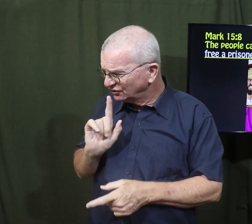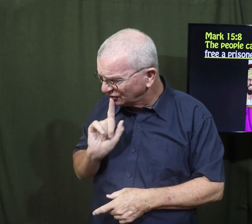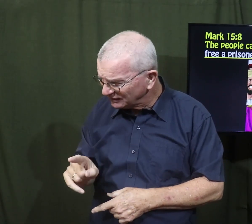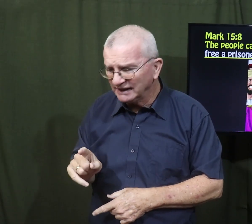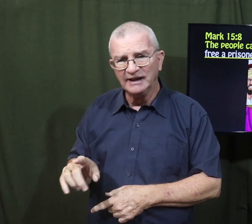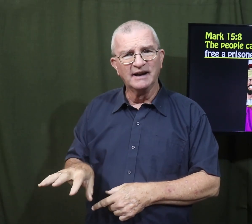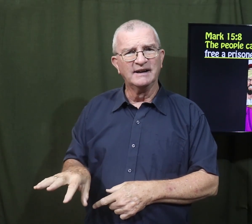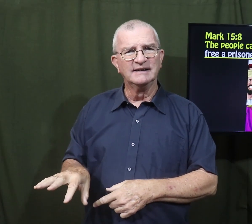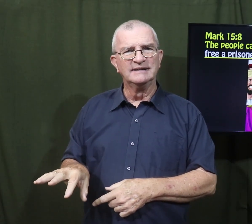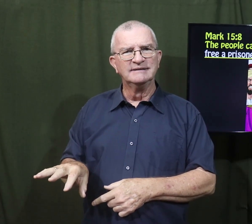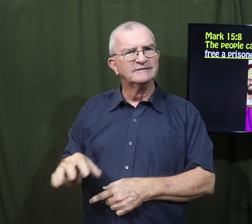find anything wrong with him.